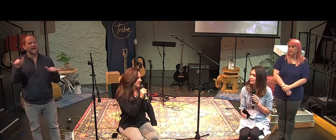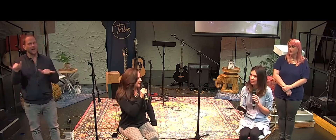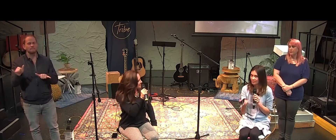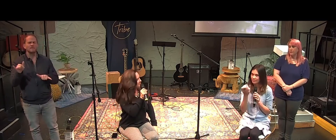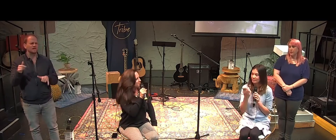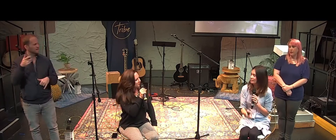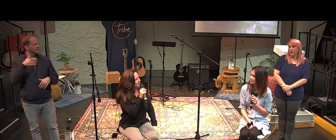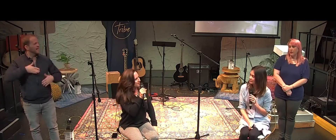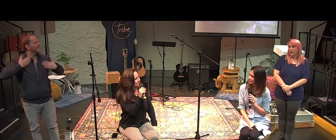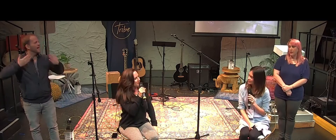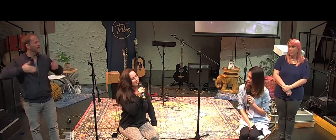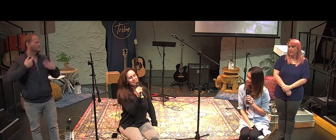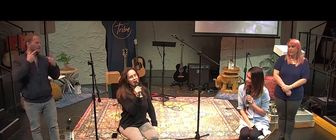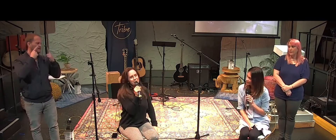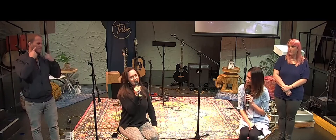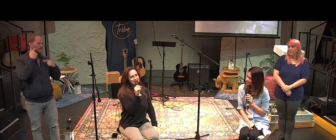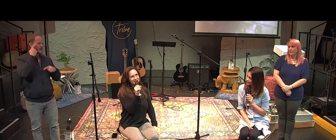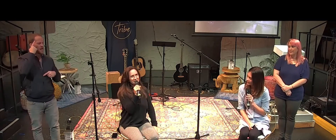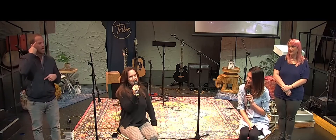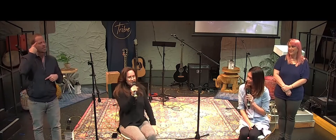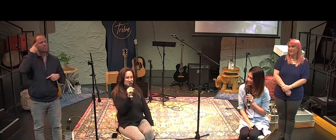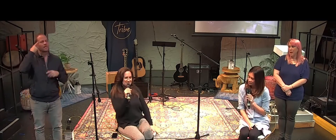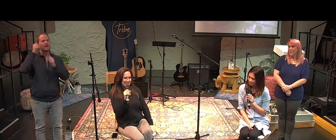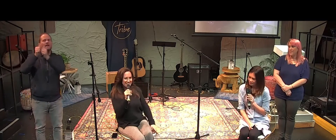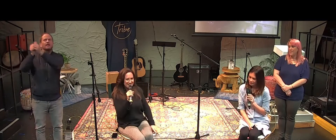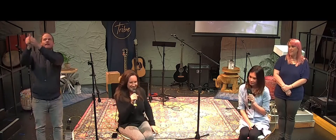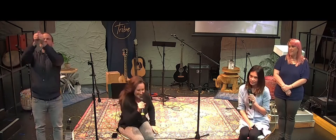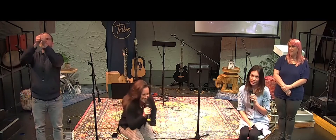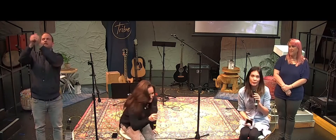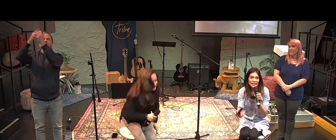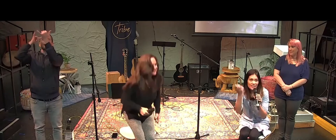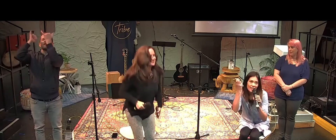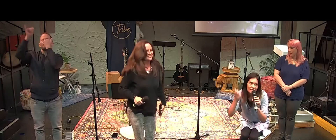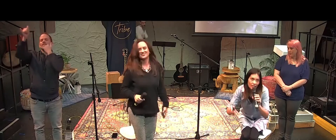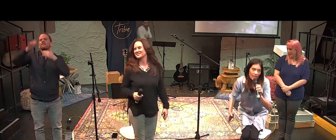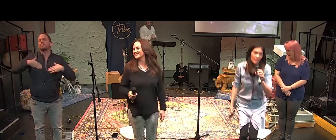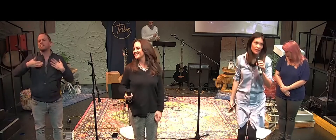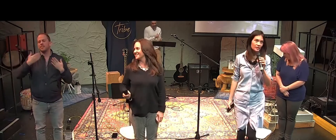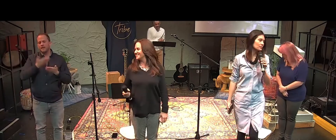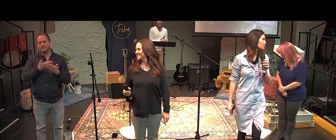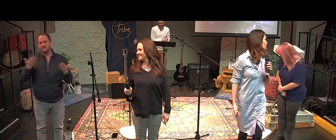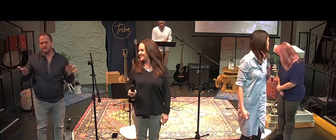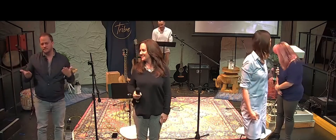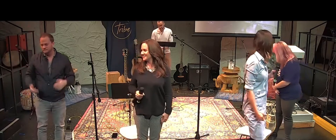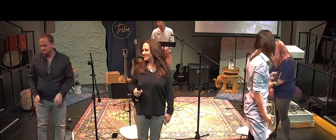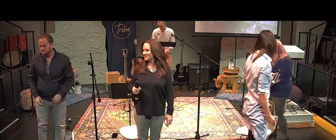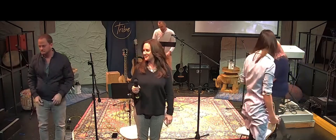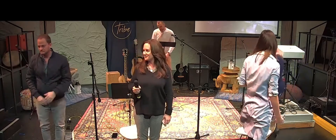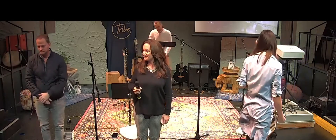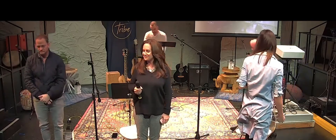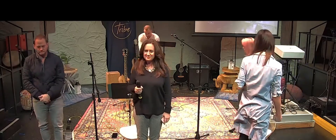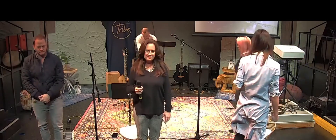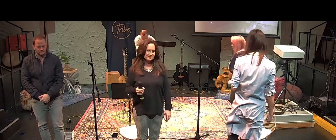good things. And I think that being with God forever is a happy thing. So, thanks, guys. Please stand for our last song.